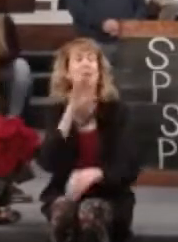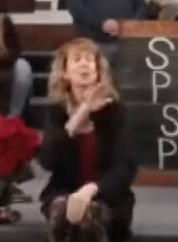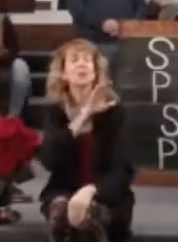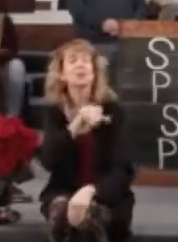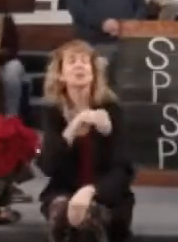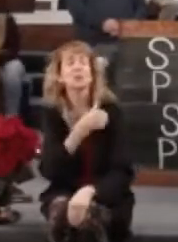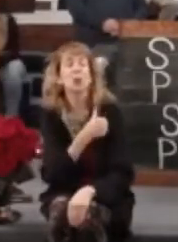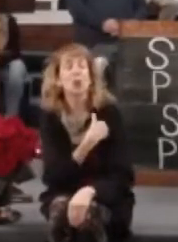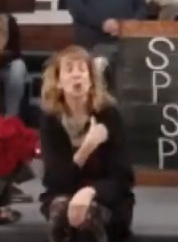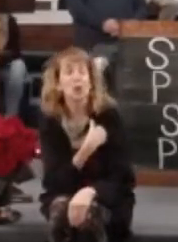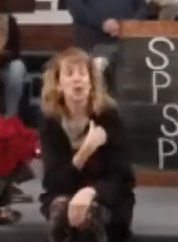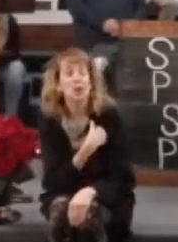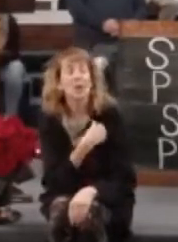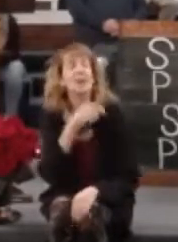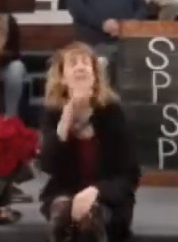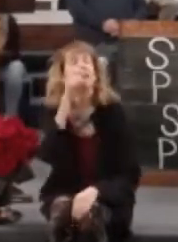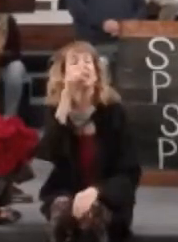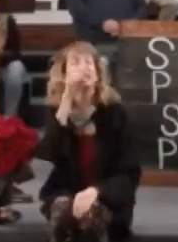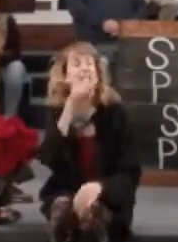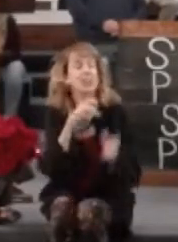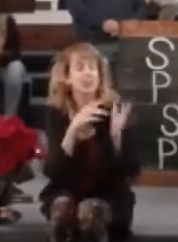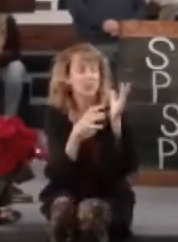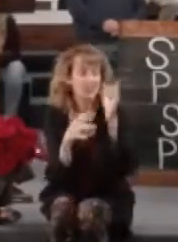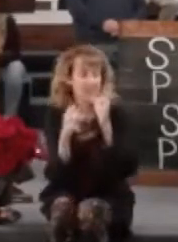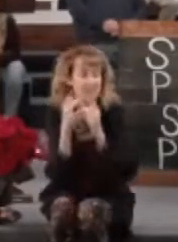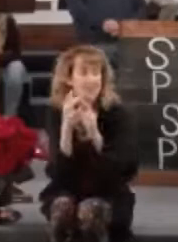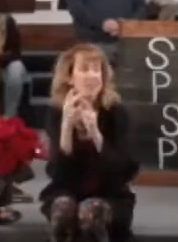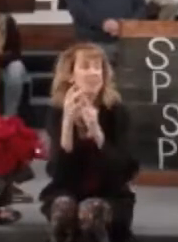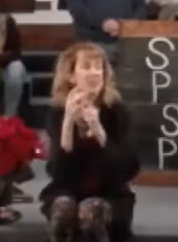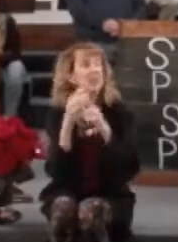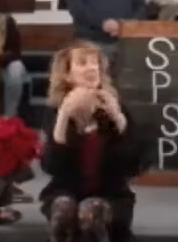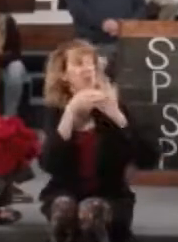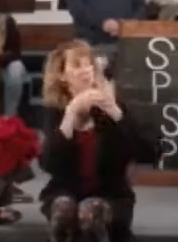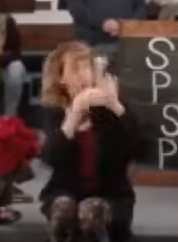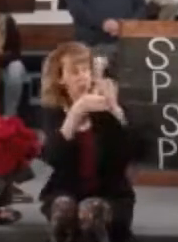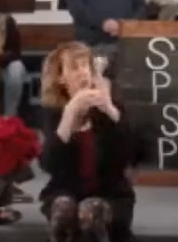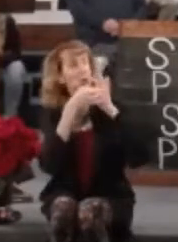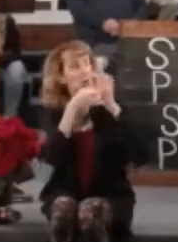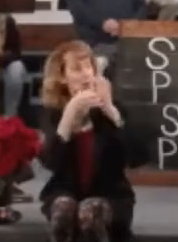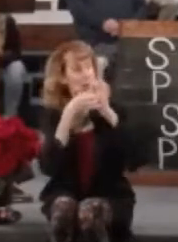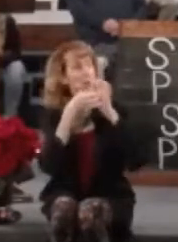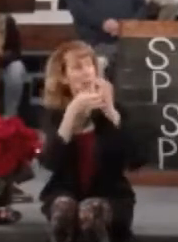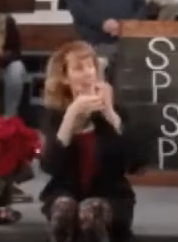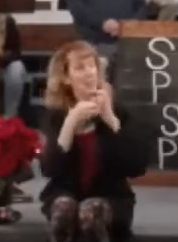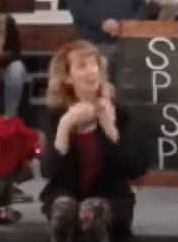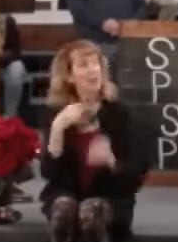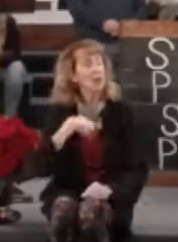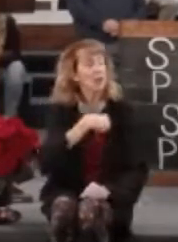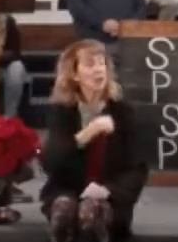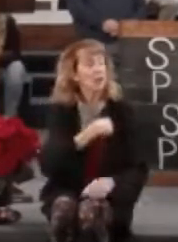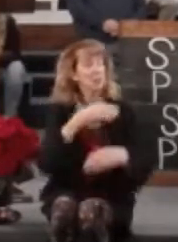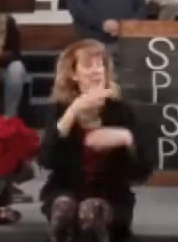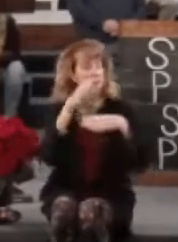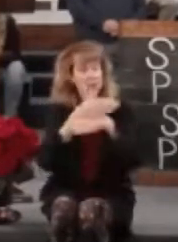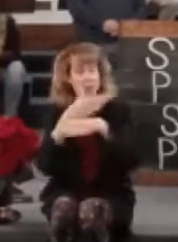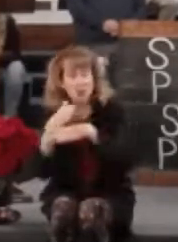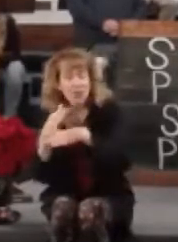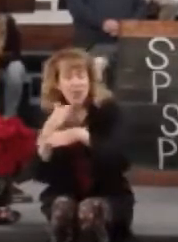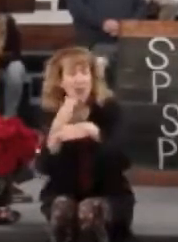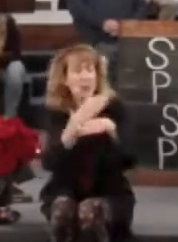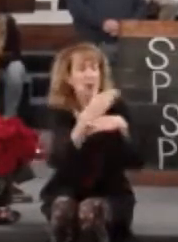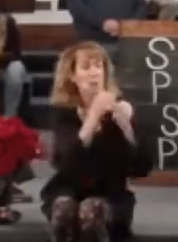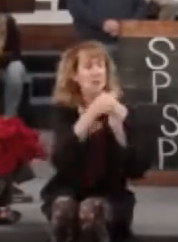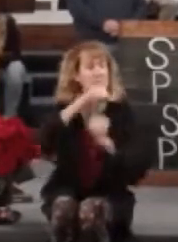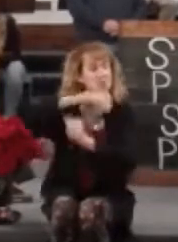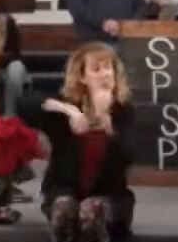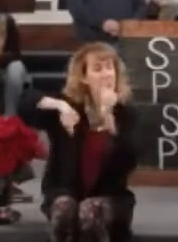they need a savior as well. And American churches have partnered with me in that. And they have sent me short-term mission teams that come with me